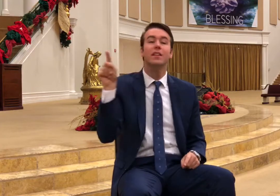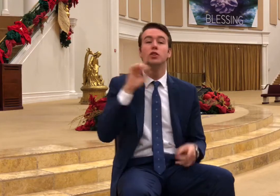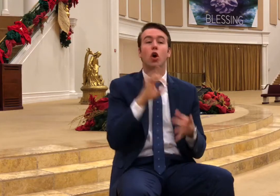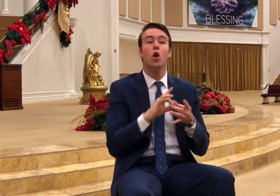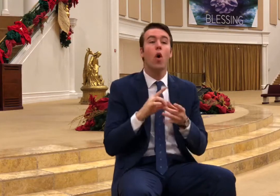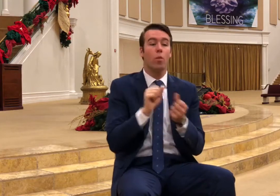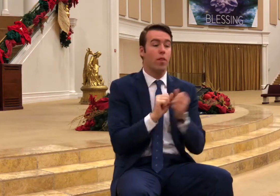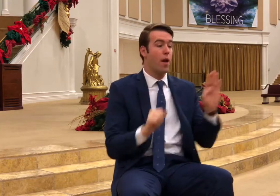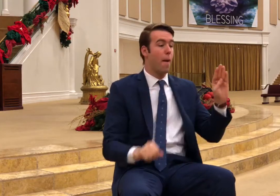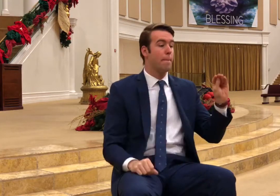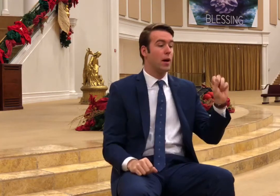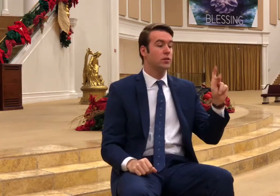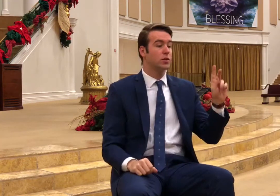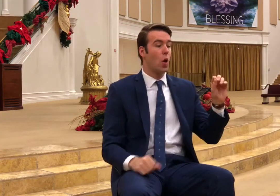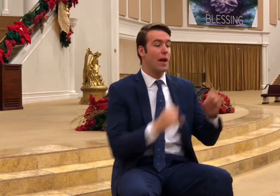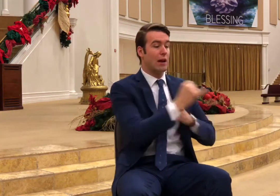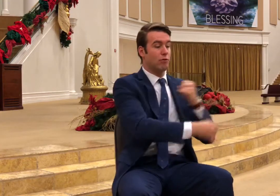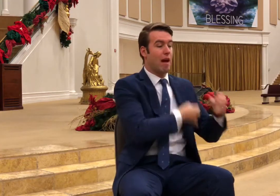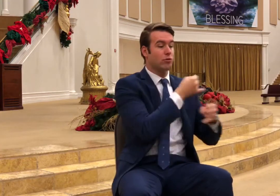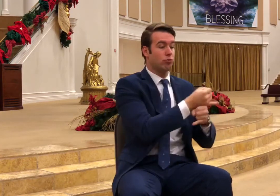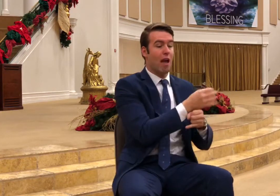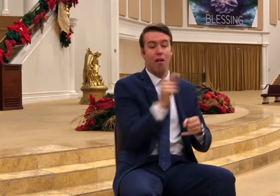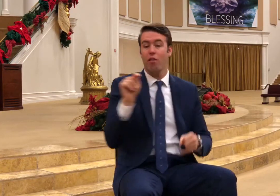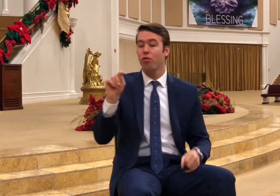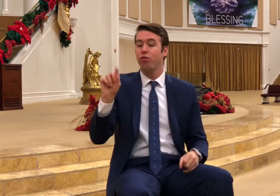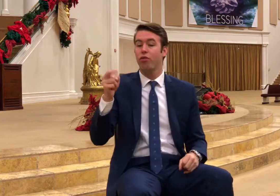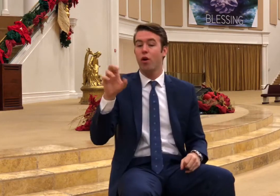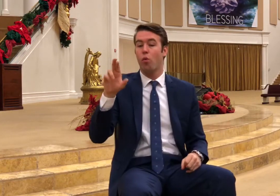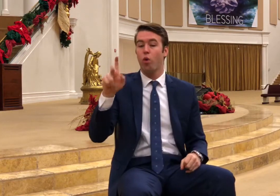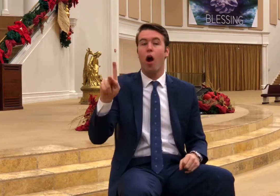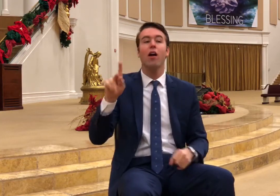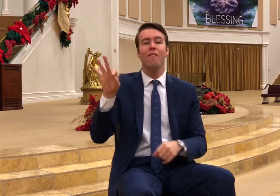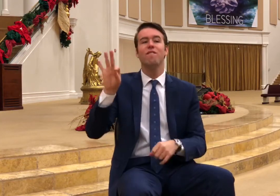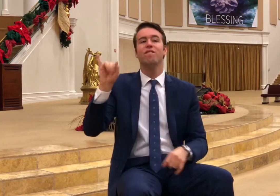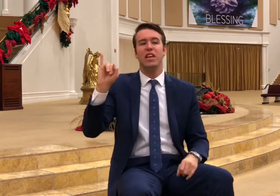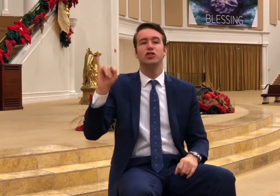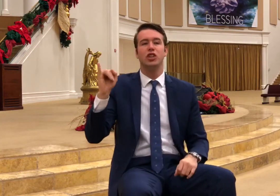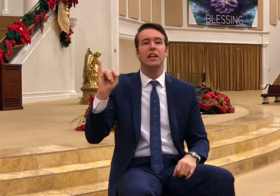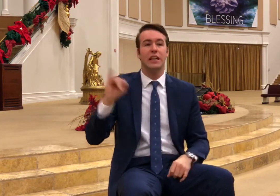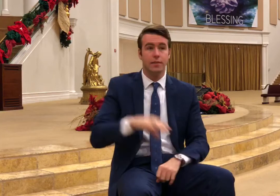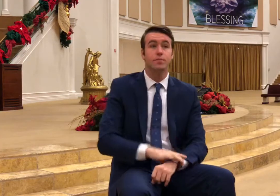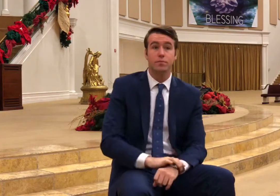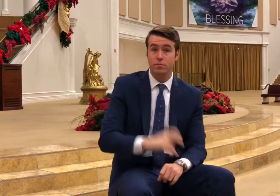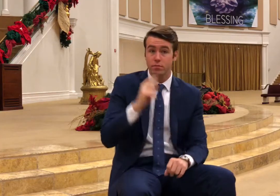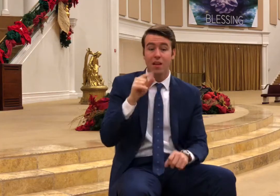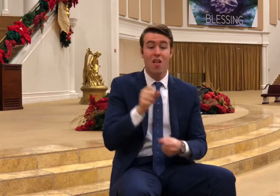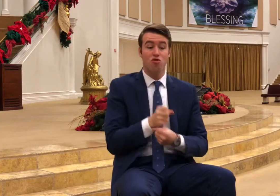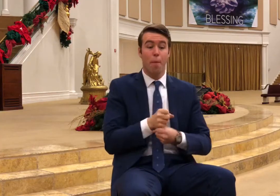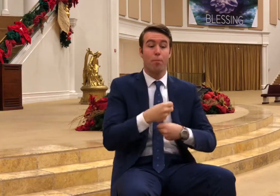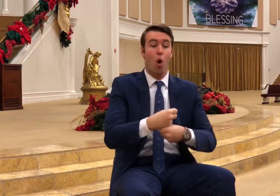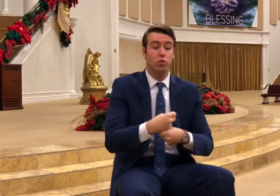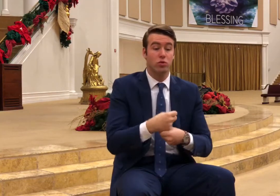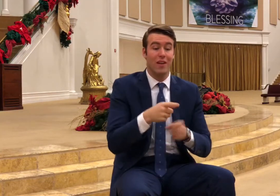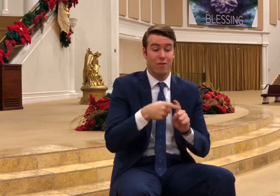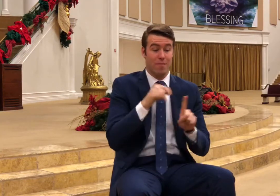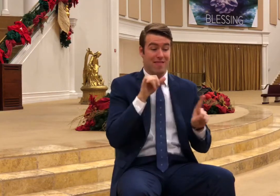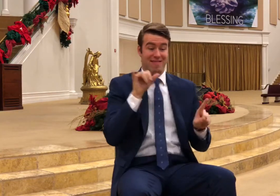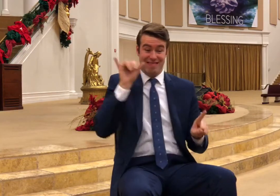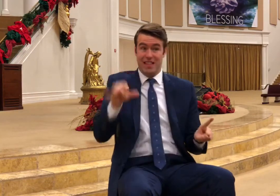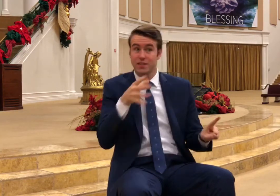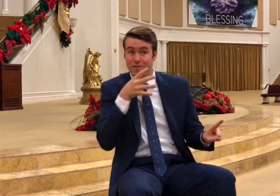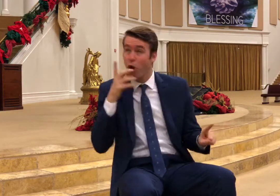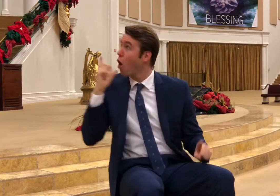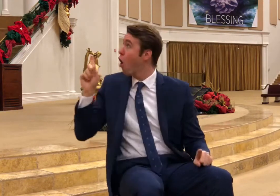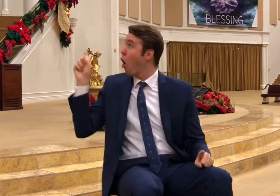with Bosco International and with the Rock Church of Fiji. And the produce of this farm